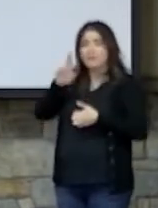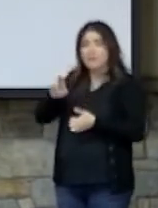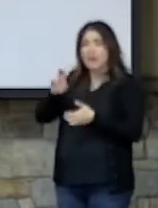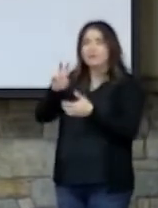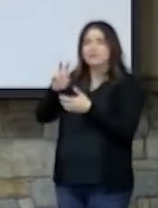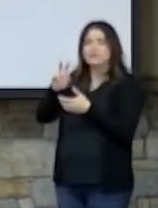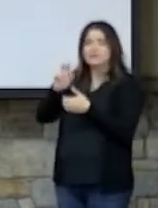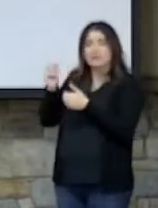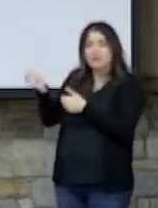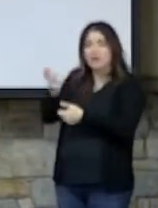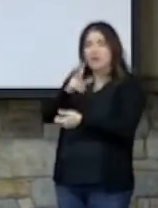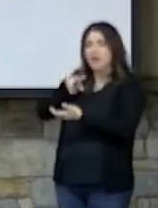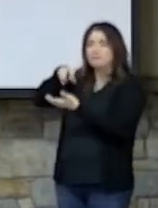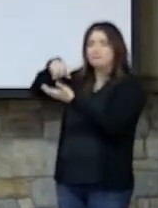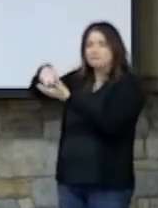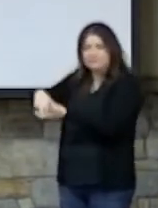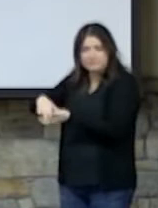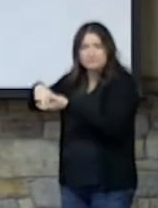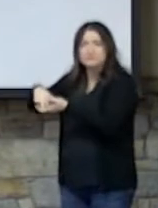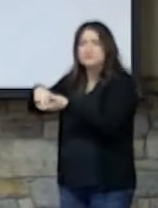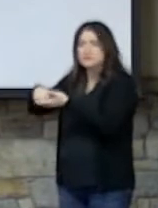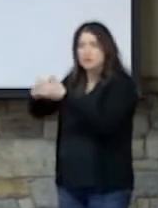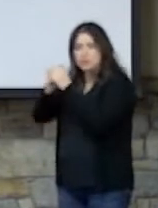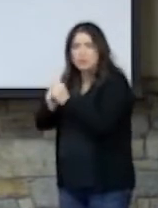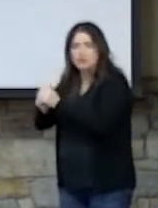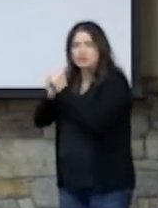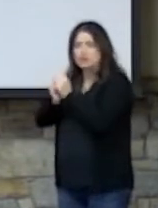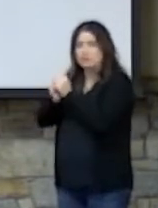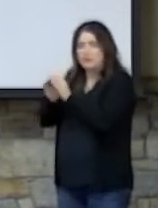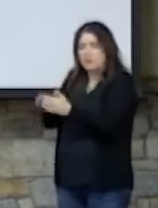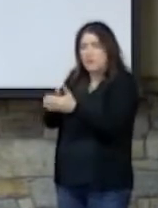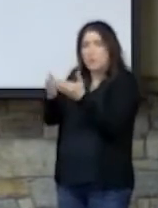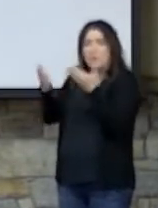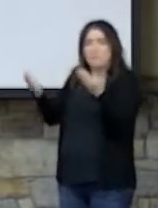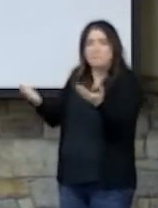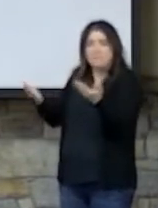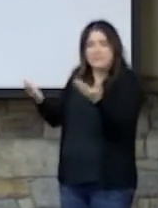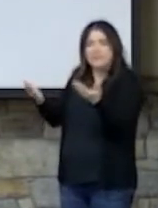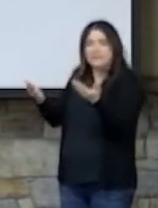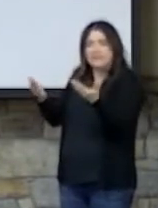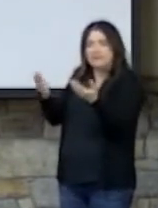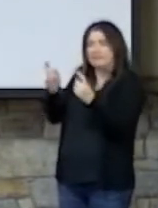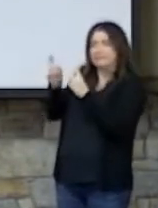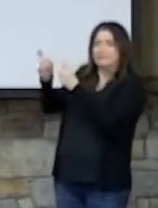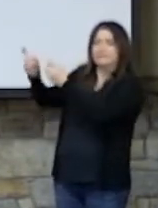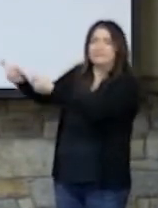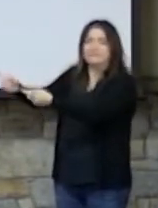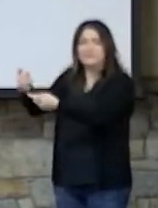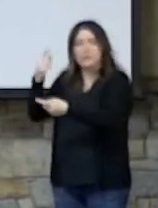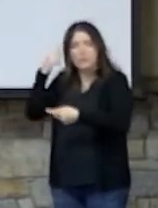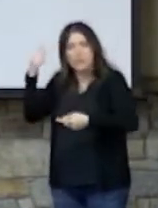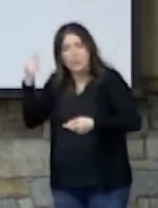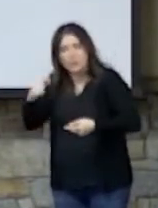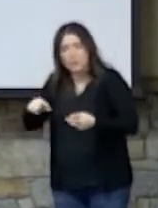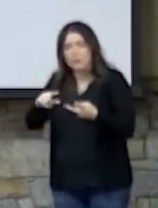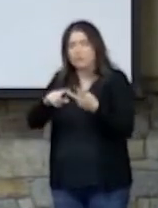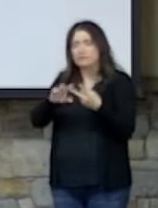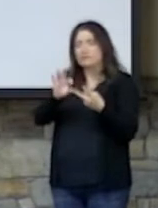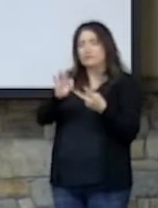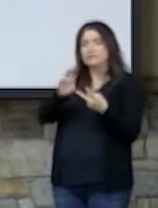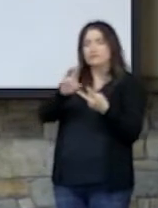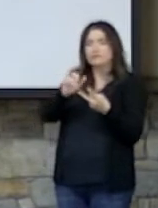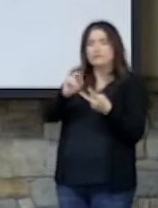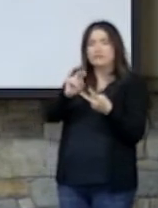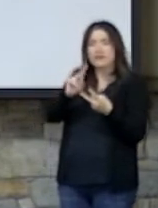him. Then, opening their treasures, they offered him gifts, gold and frankincense and myrrh. And